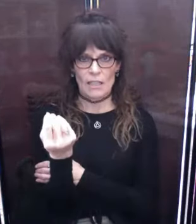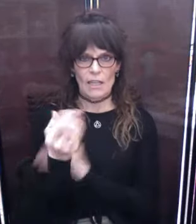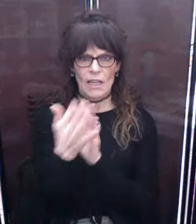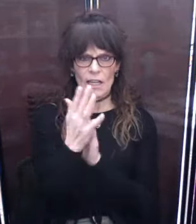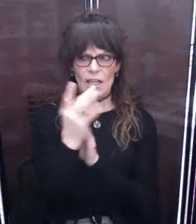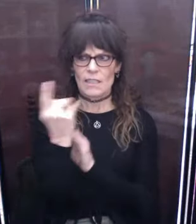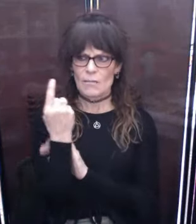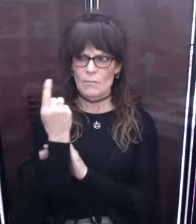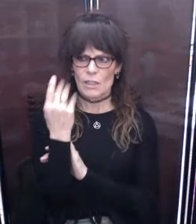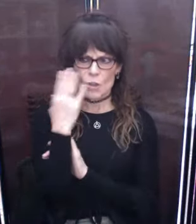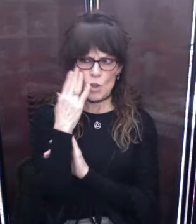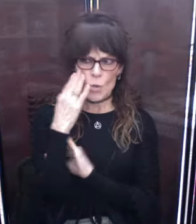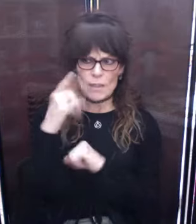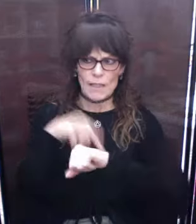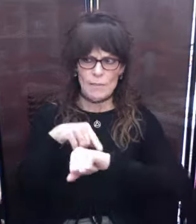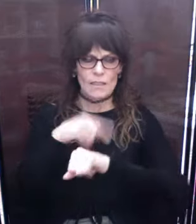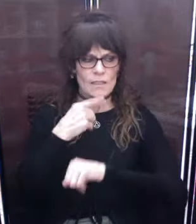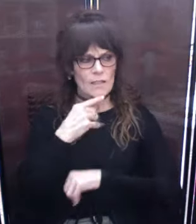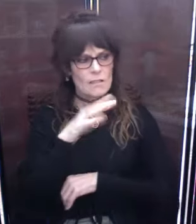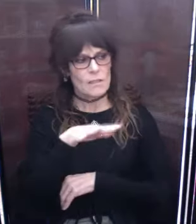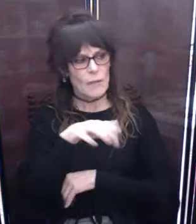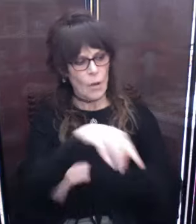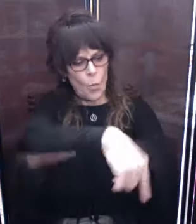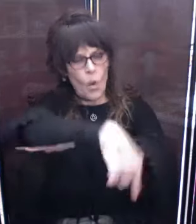what time it was, and they told me it was about 1:00 in the morning.